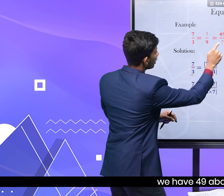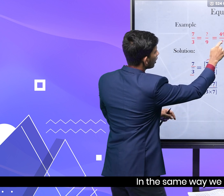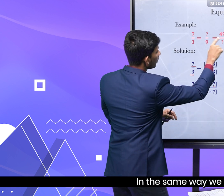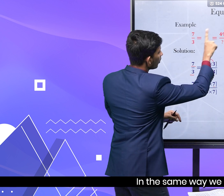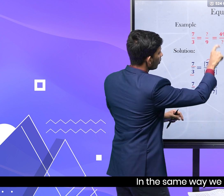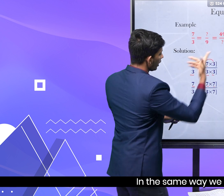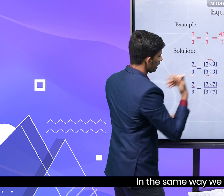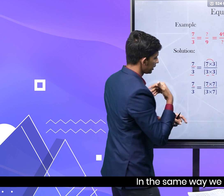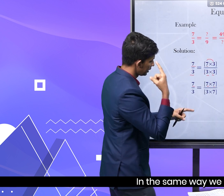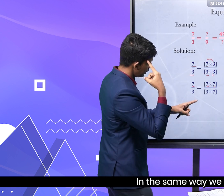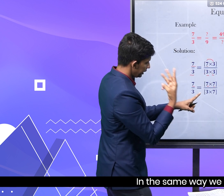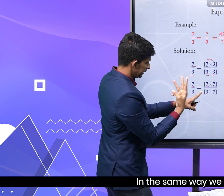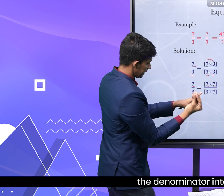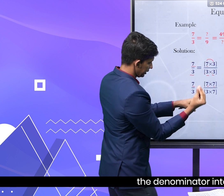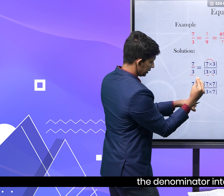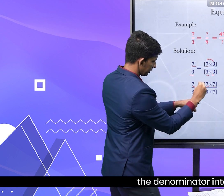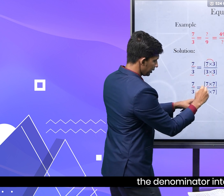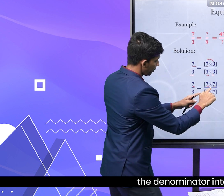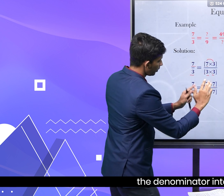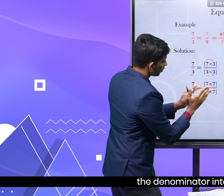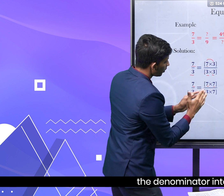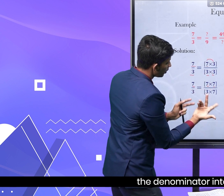In the same way, we multiply the denominator into 7.